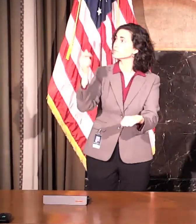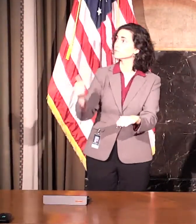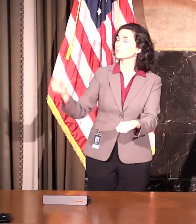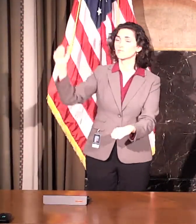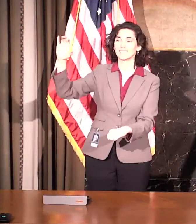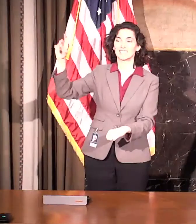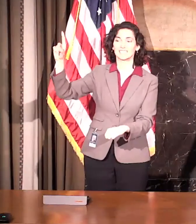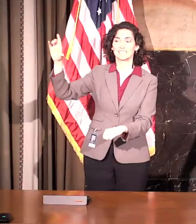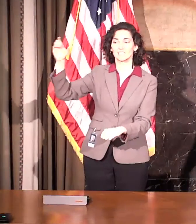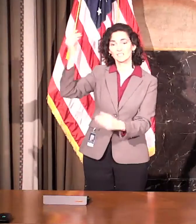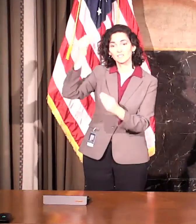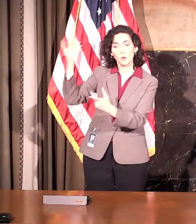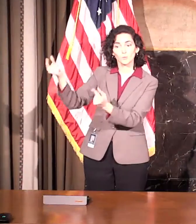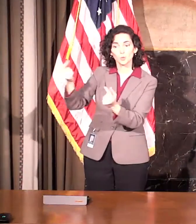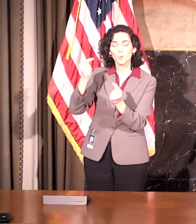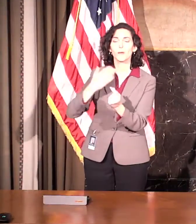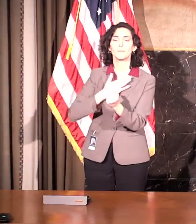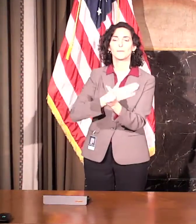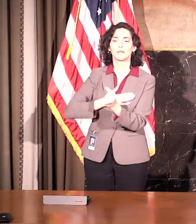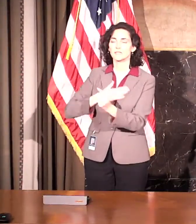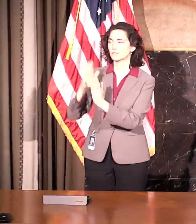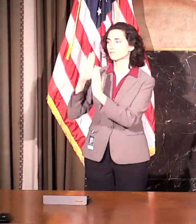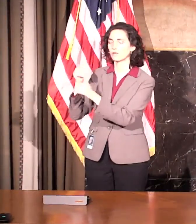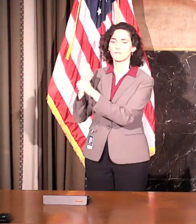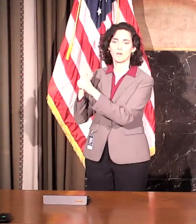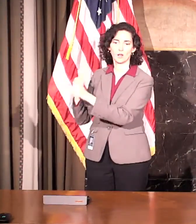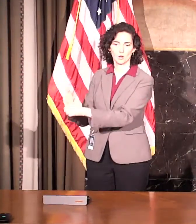with respect to not traveling this